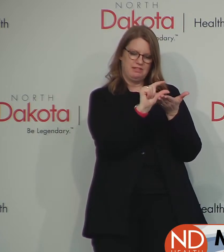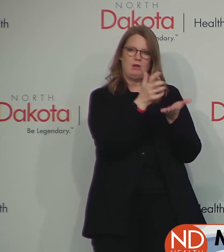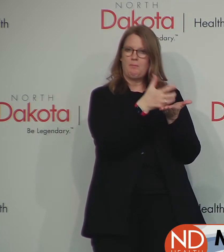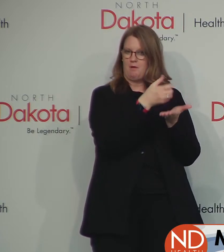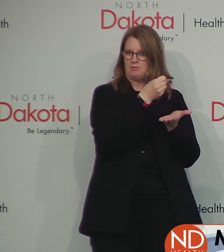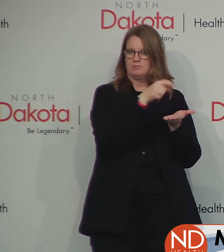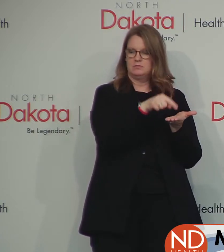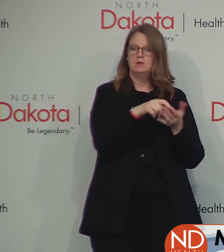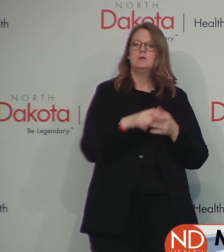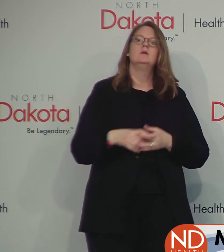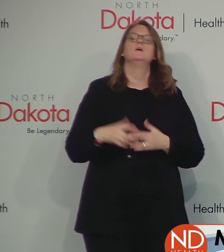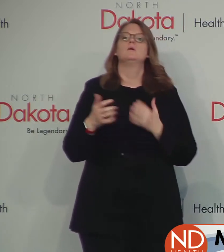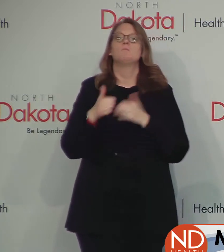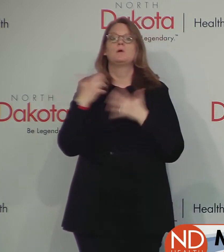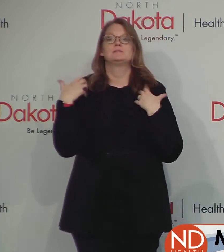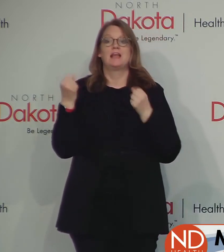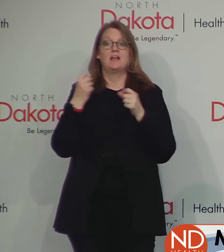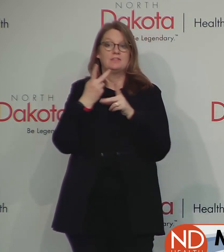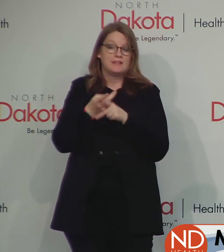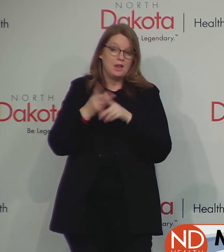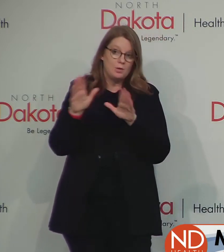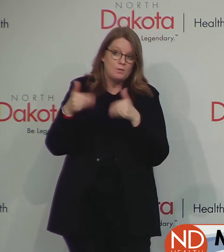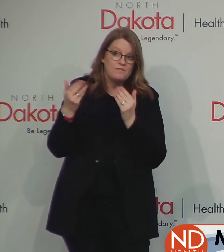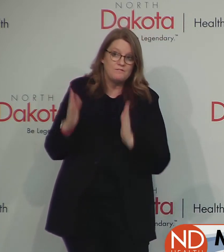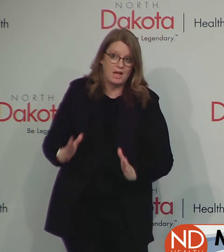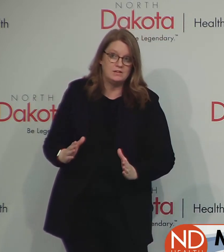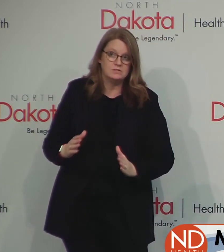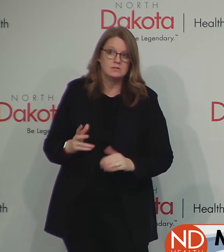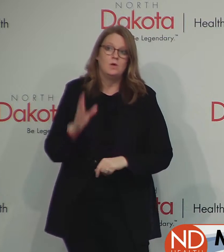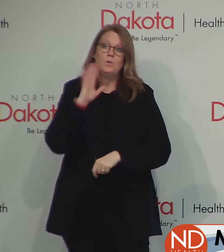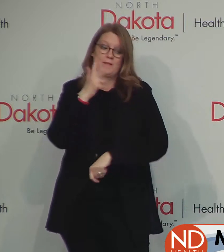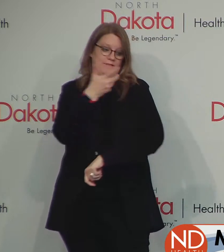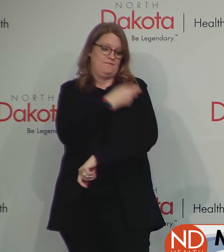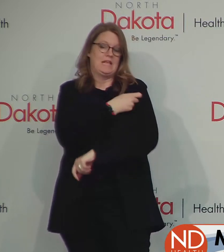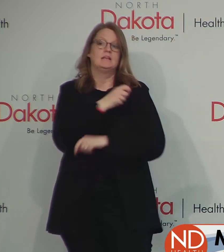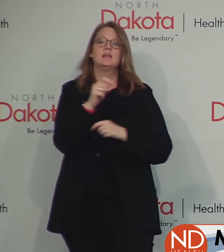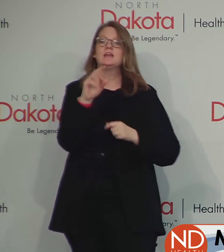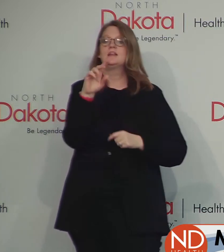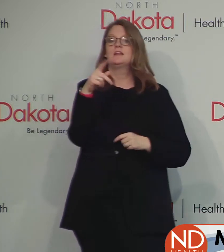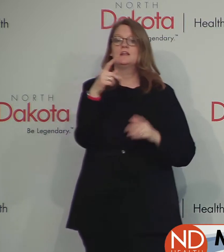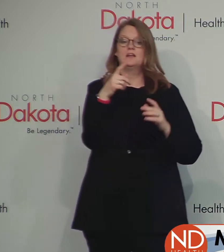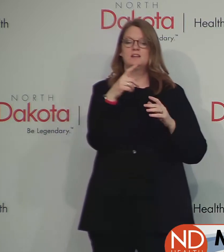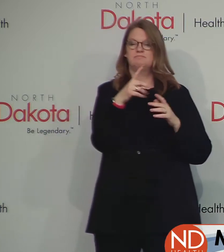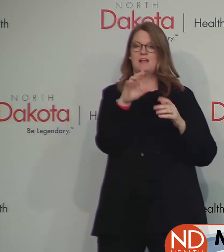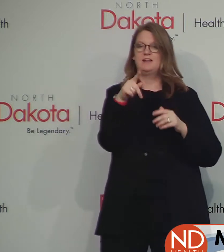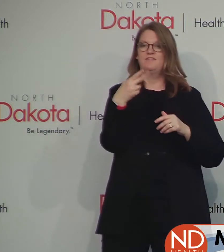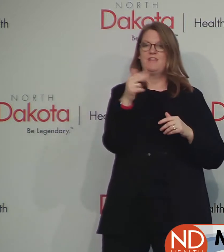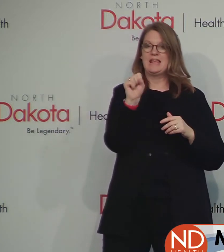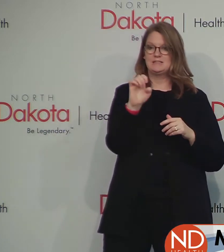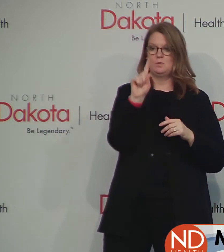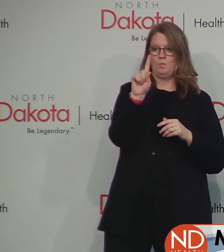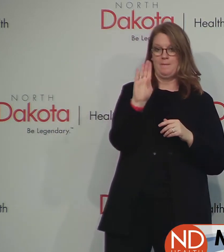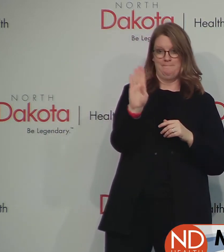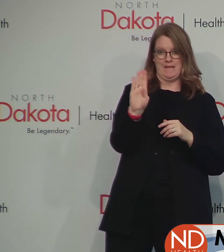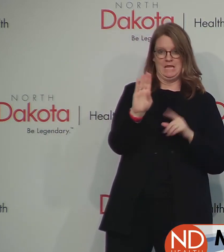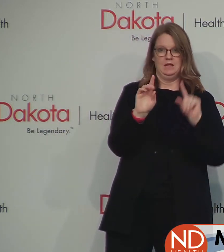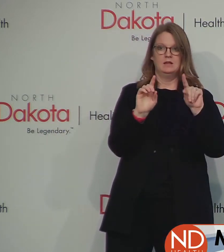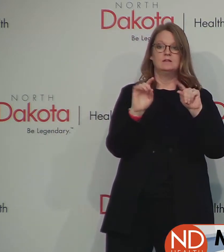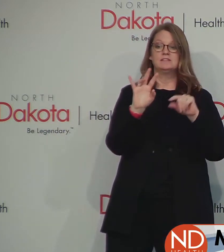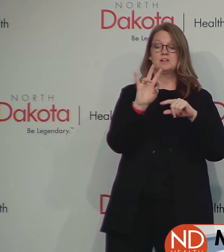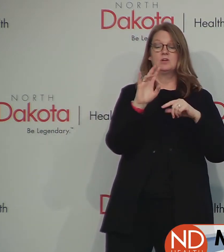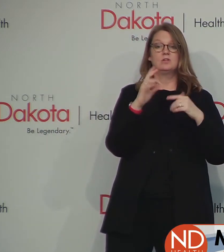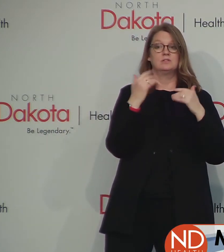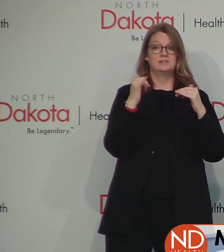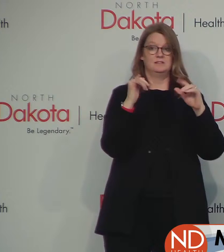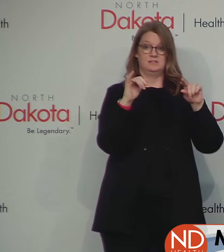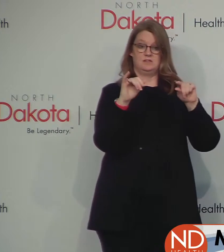Most healthcare providers in the state are currently vaccinating in phase 1B. Many of them now have moved past that 75